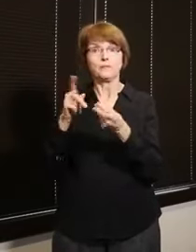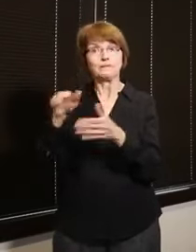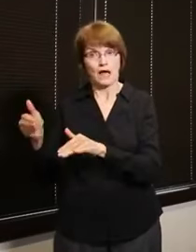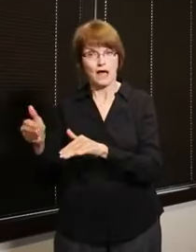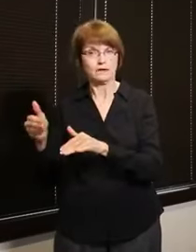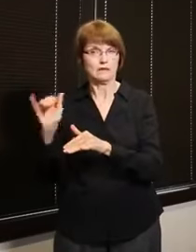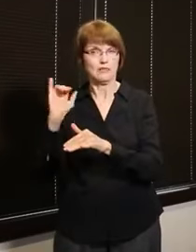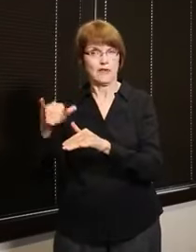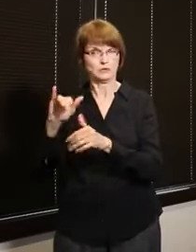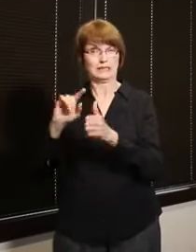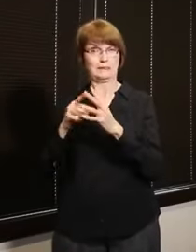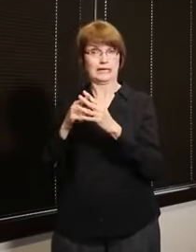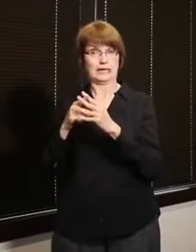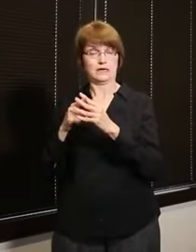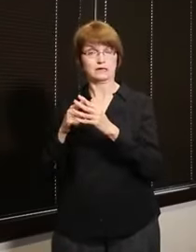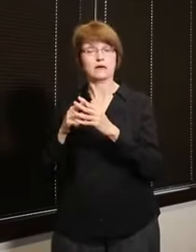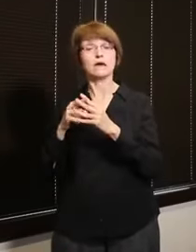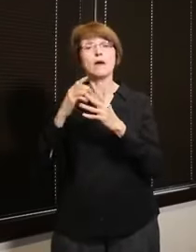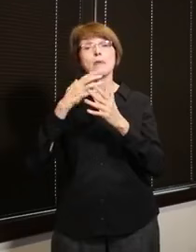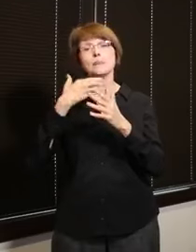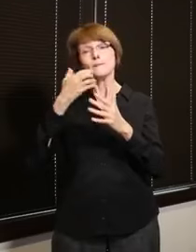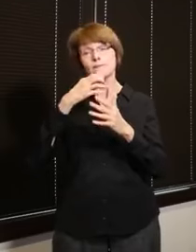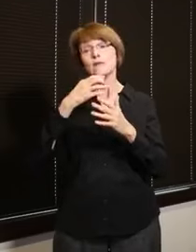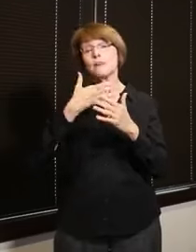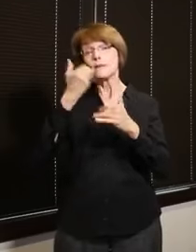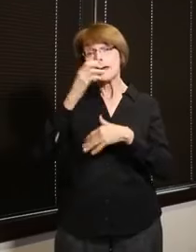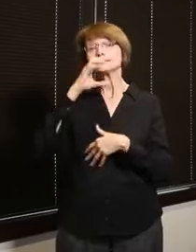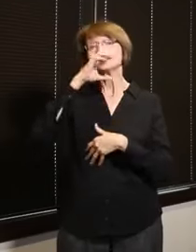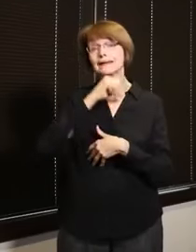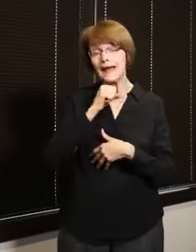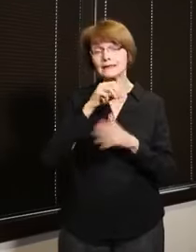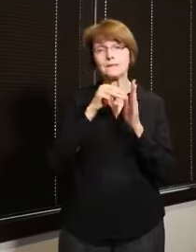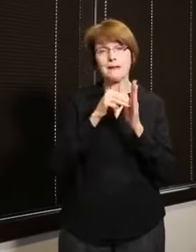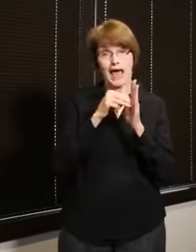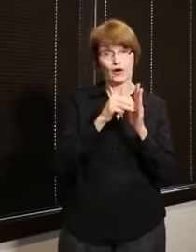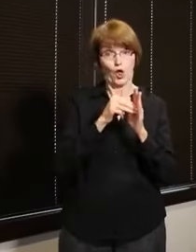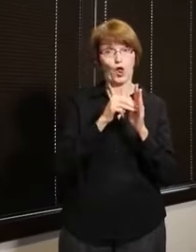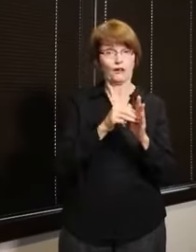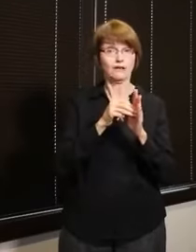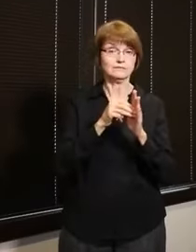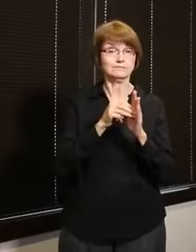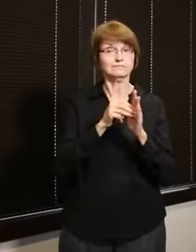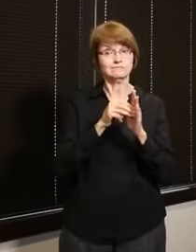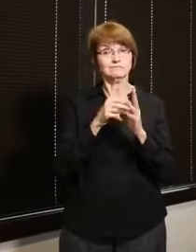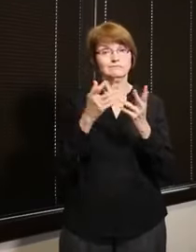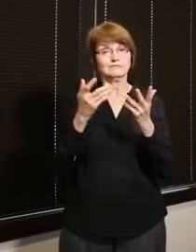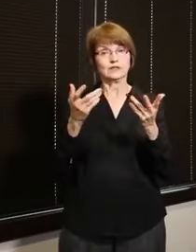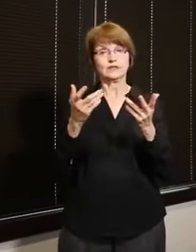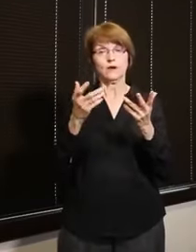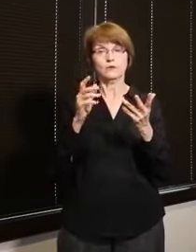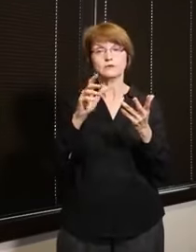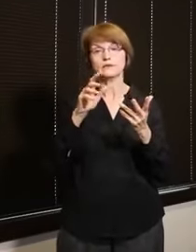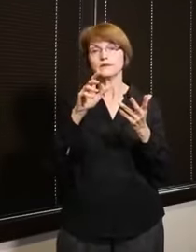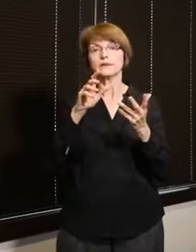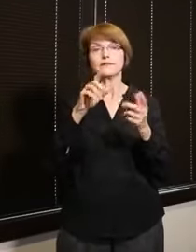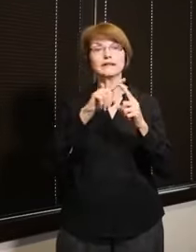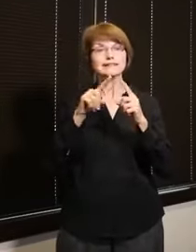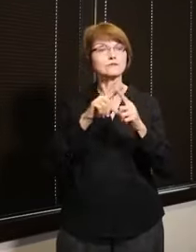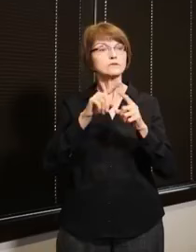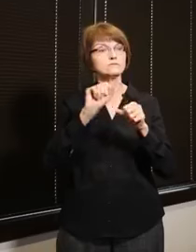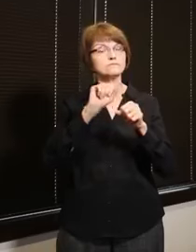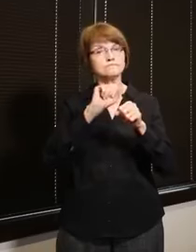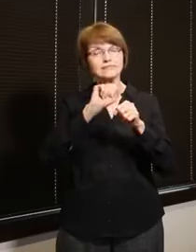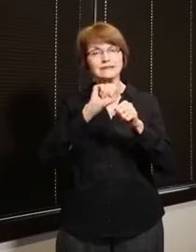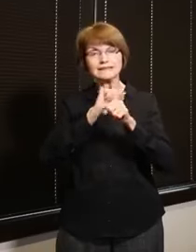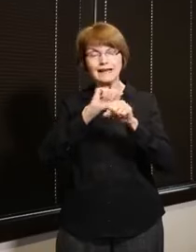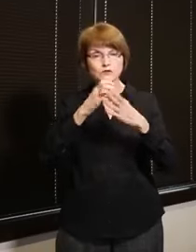well. And then our best guess model was the one that we had built based off of the data that we were getting from all of our task force